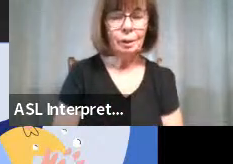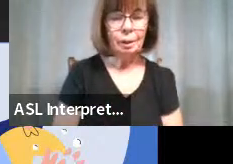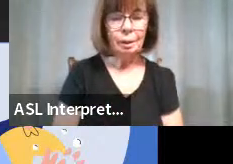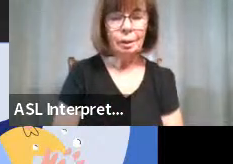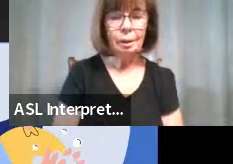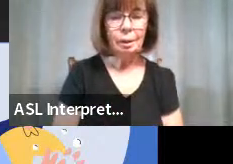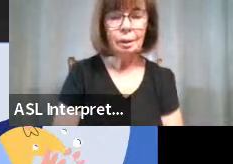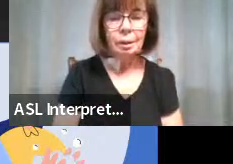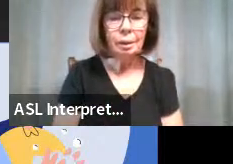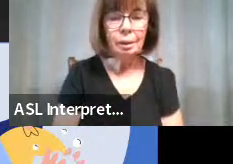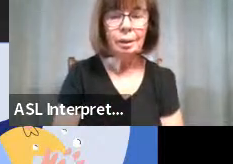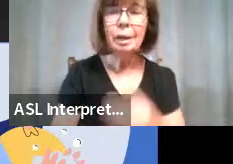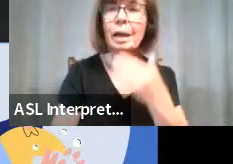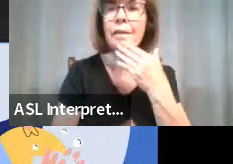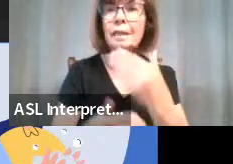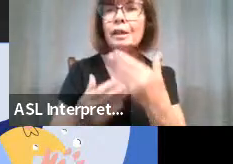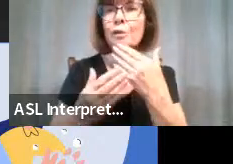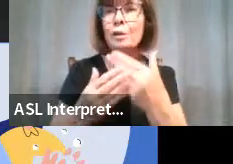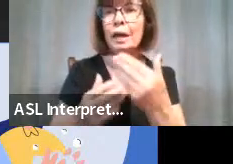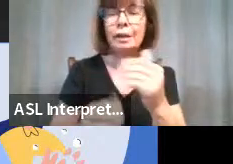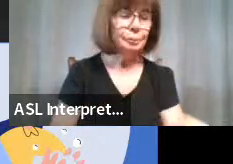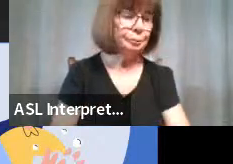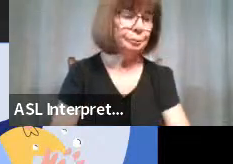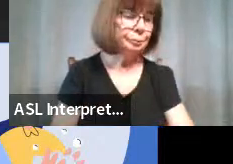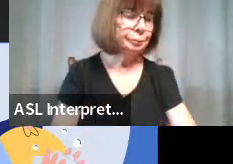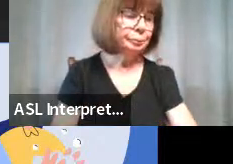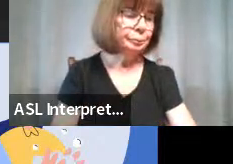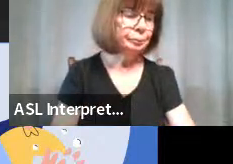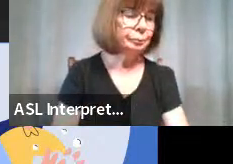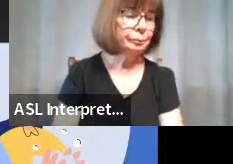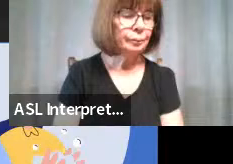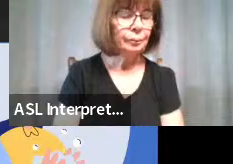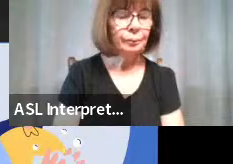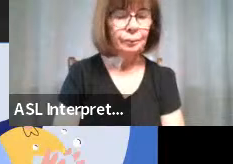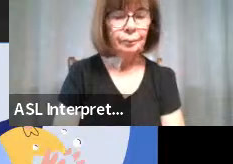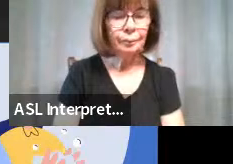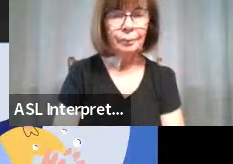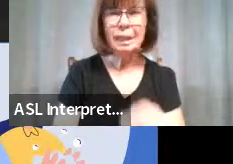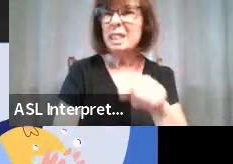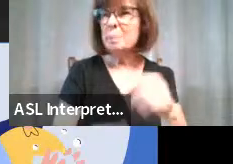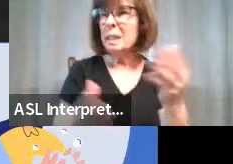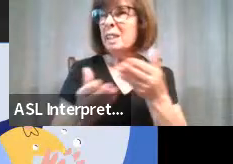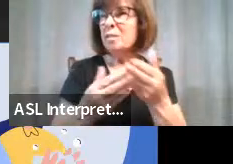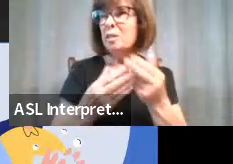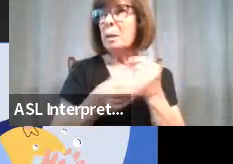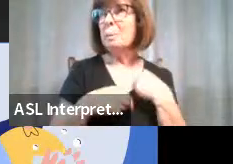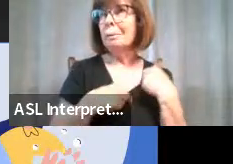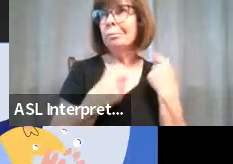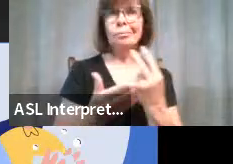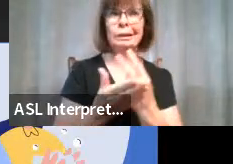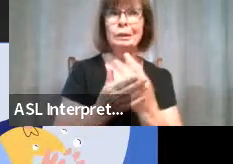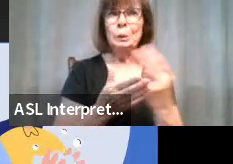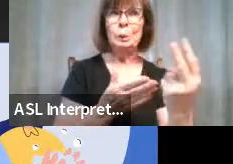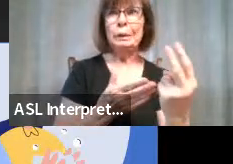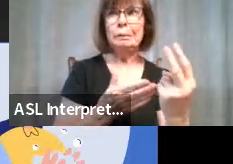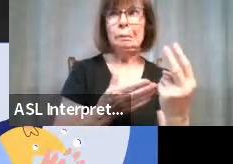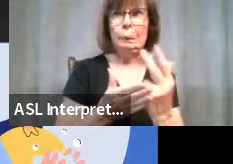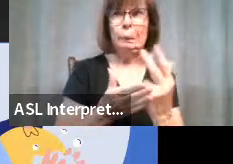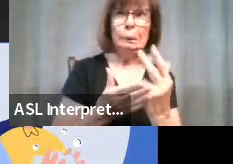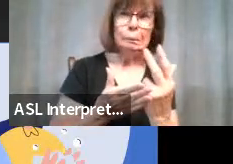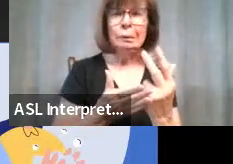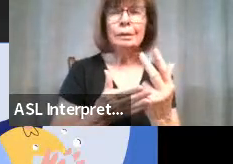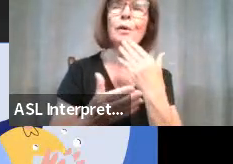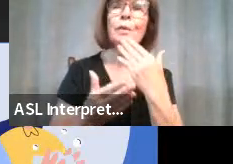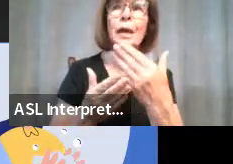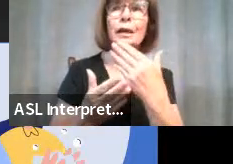in with both feet. Been here for all of 2 weeks, I think, maybe 2.5 weeks. So thank you for